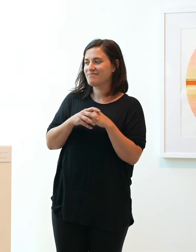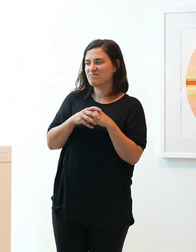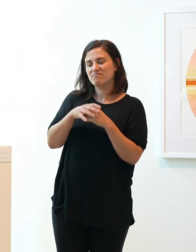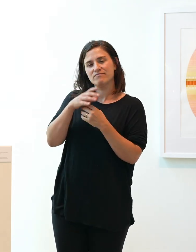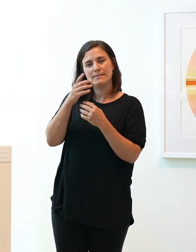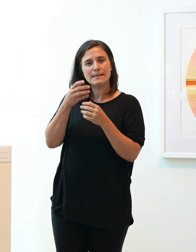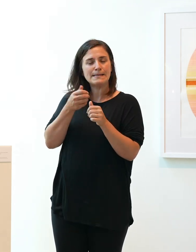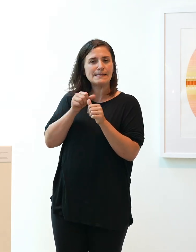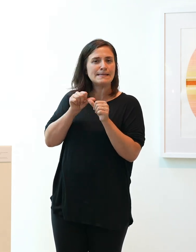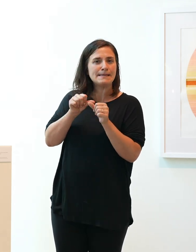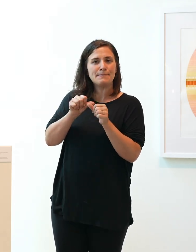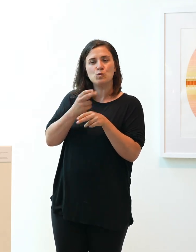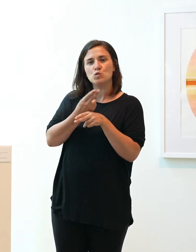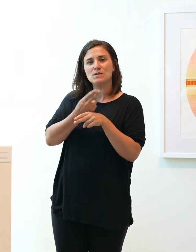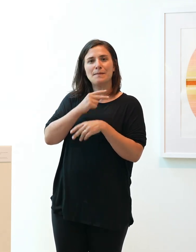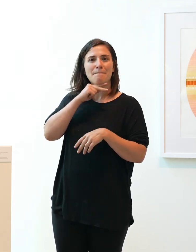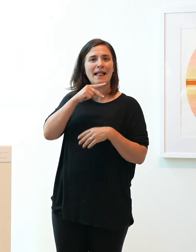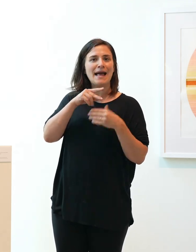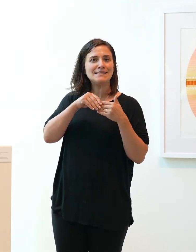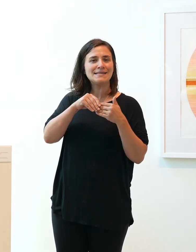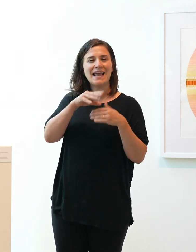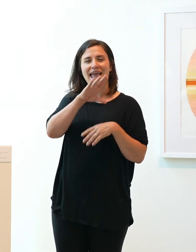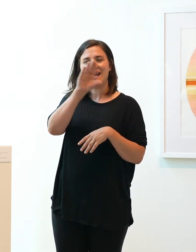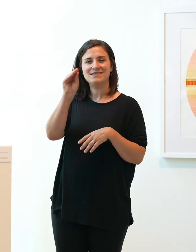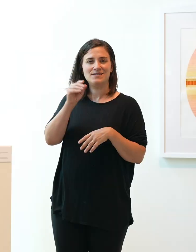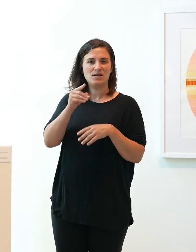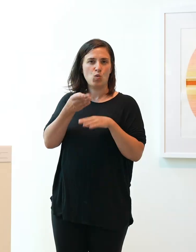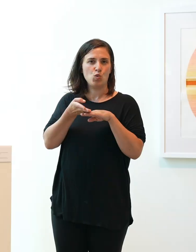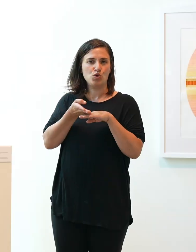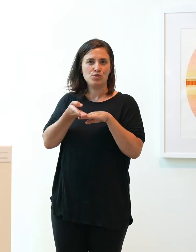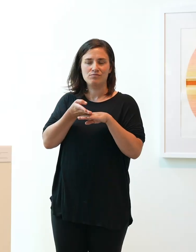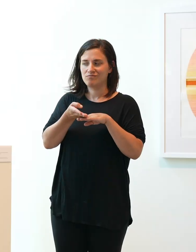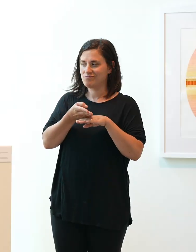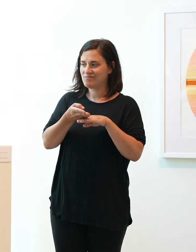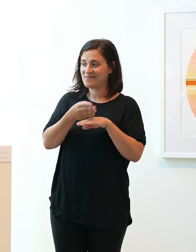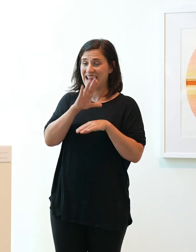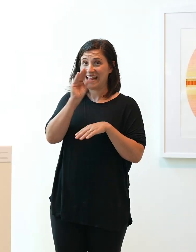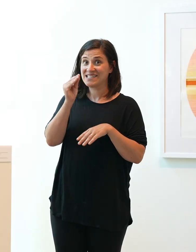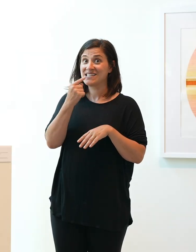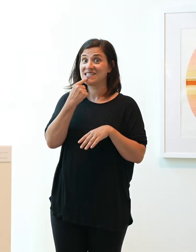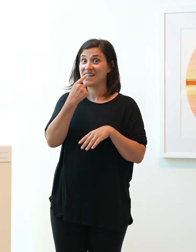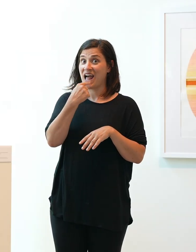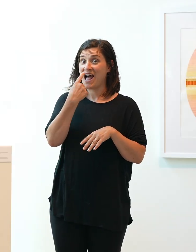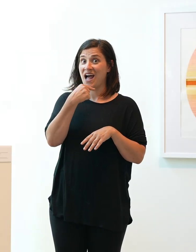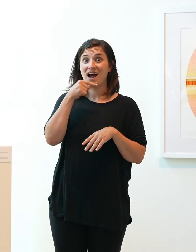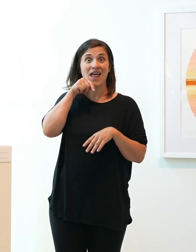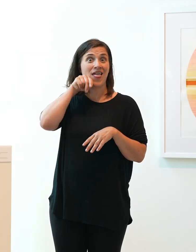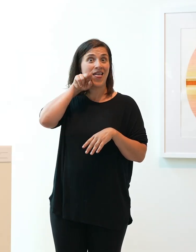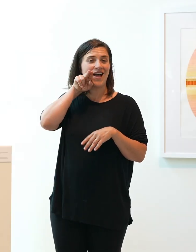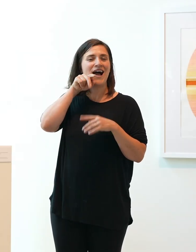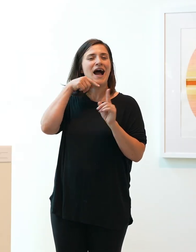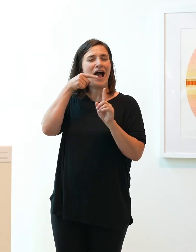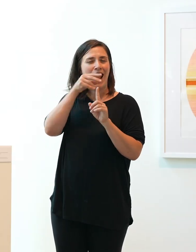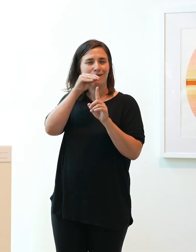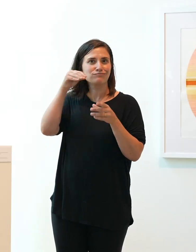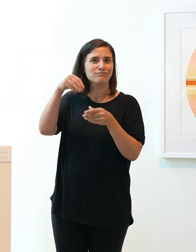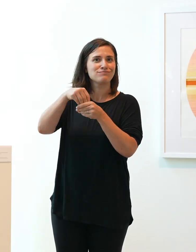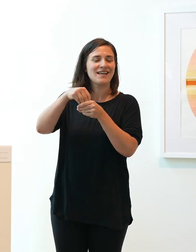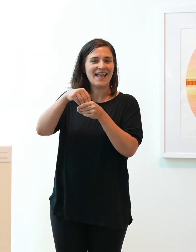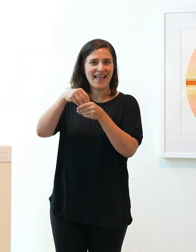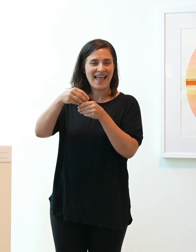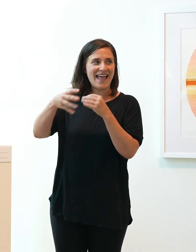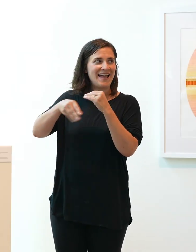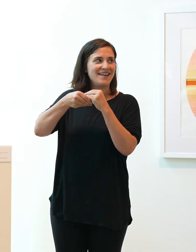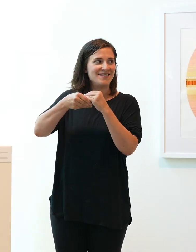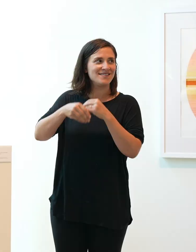wood. And the tongue. That's my tongue. I took a picture of myself. Oh, that's what a tongue looks like.